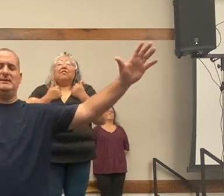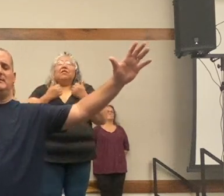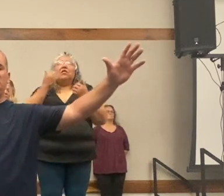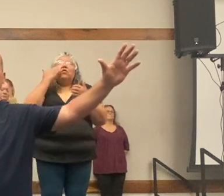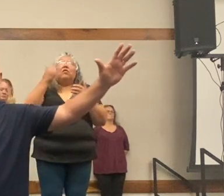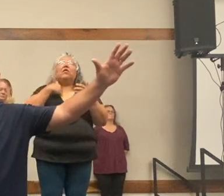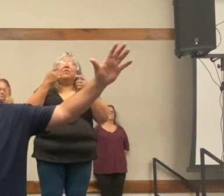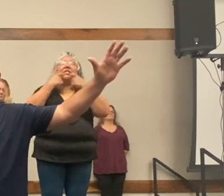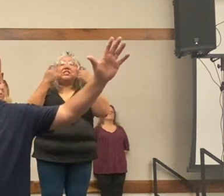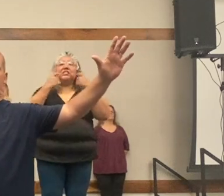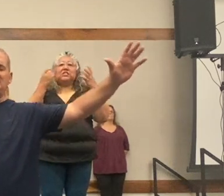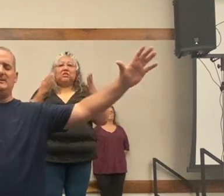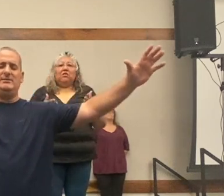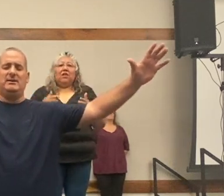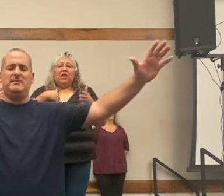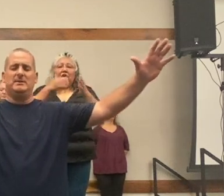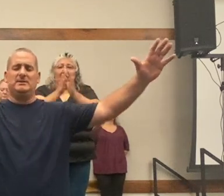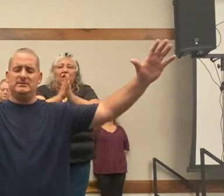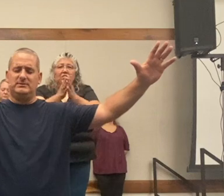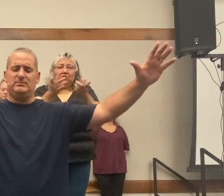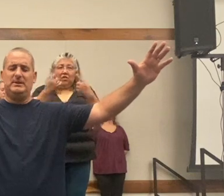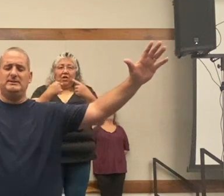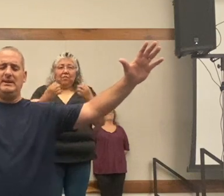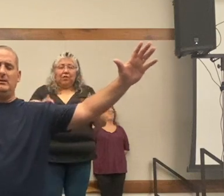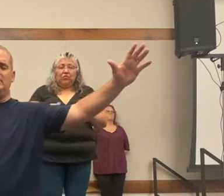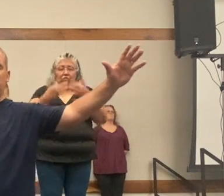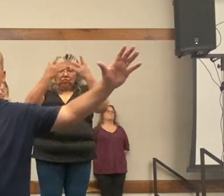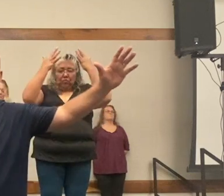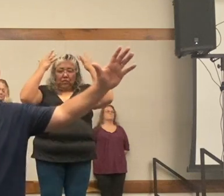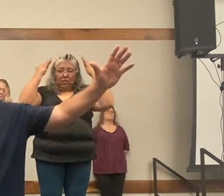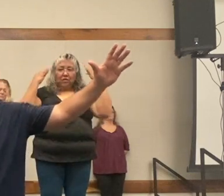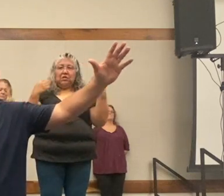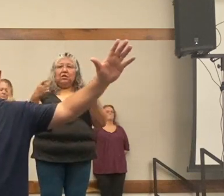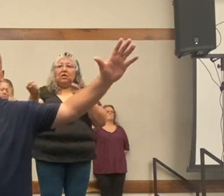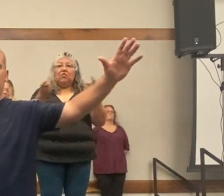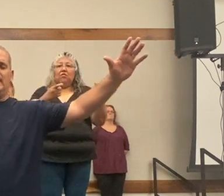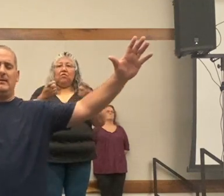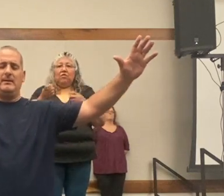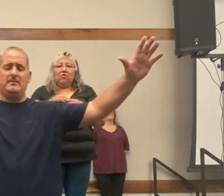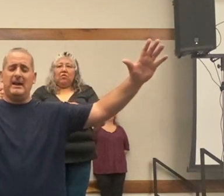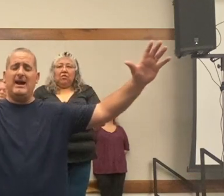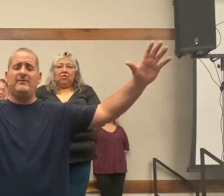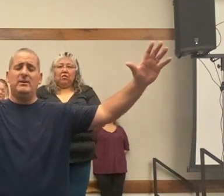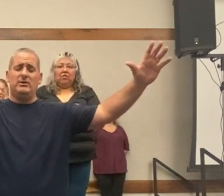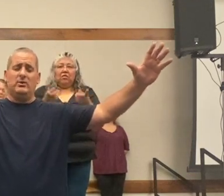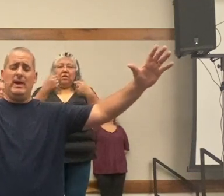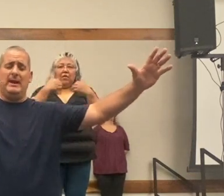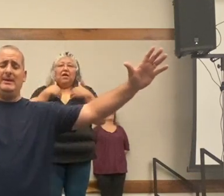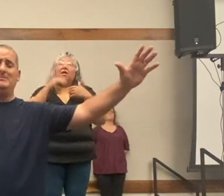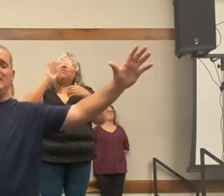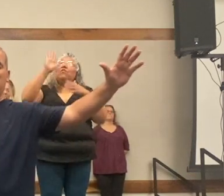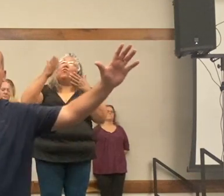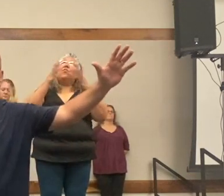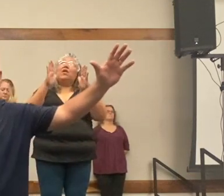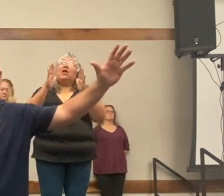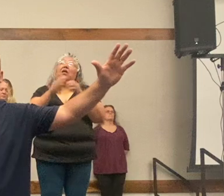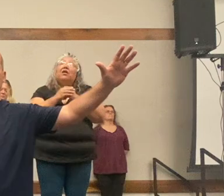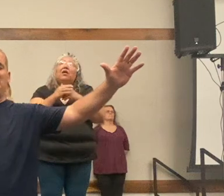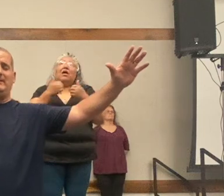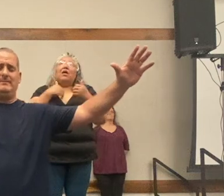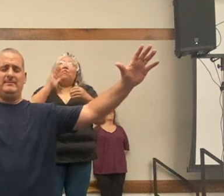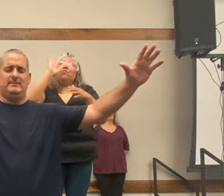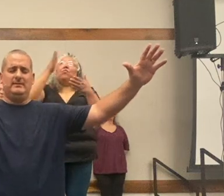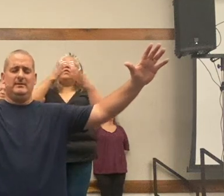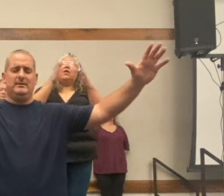I'm a sinner. And I ask that you come and consume me and take over. Come and have your way in me. Come have your way in